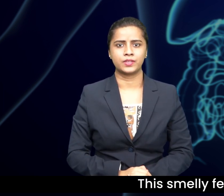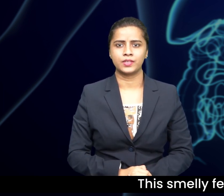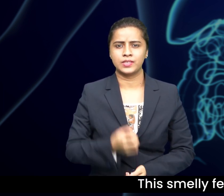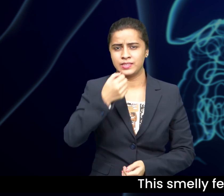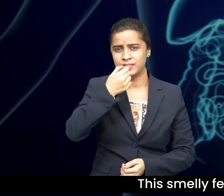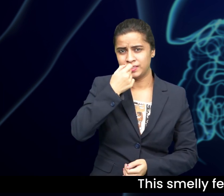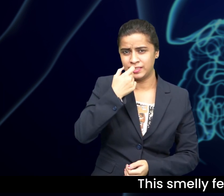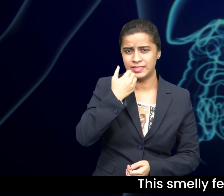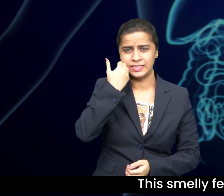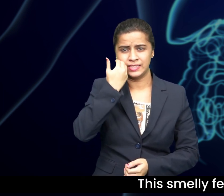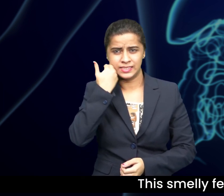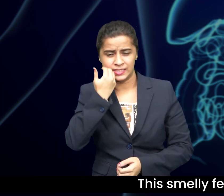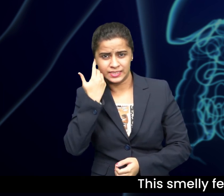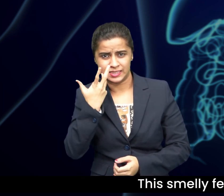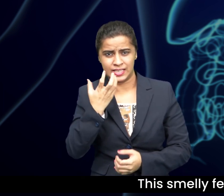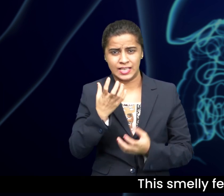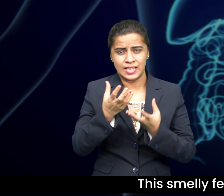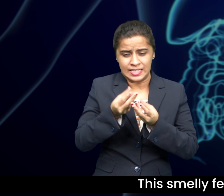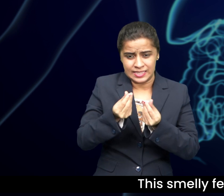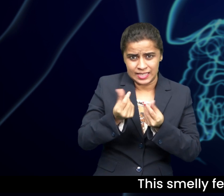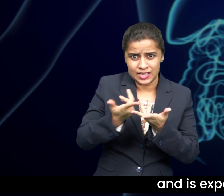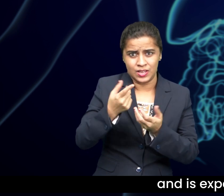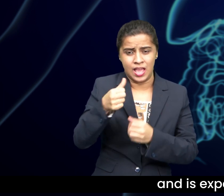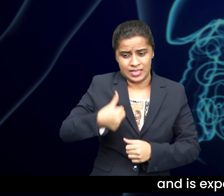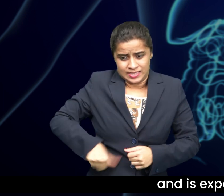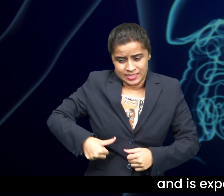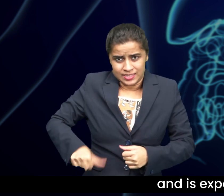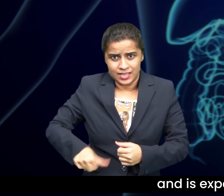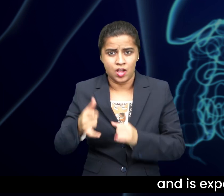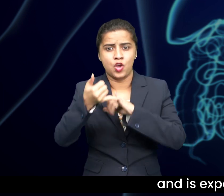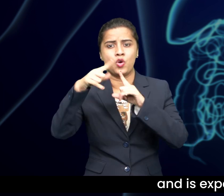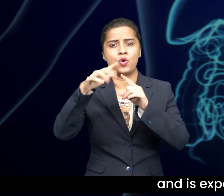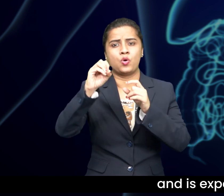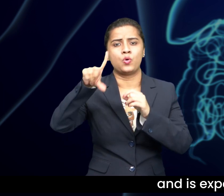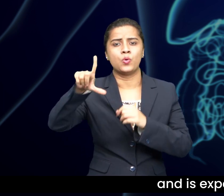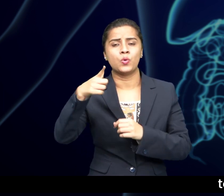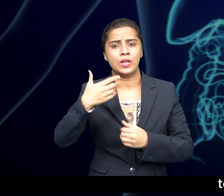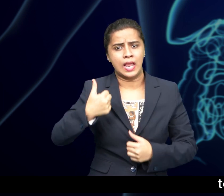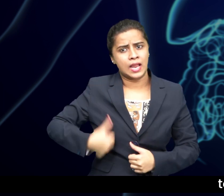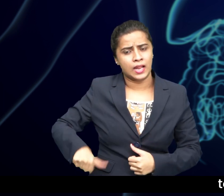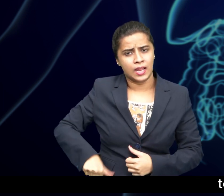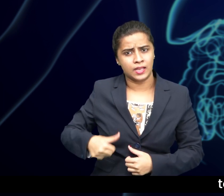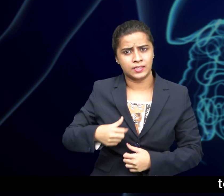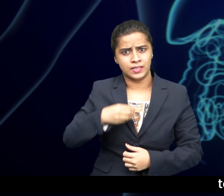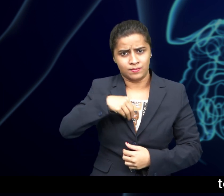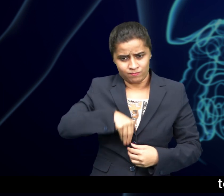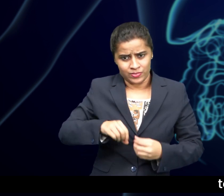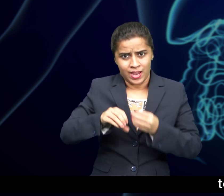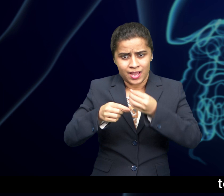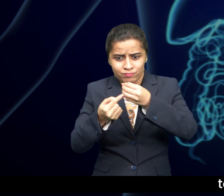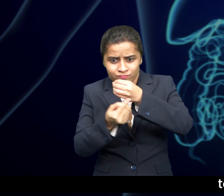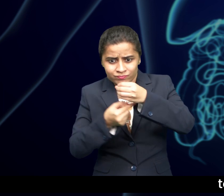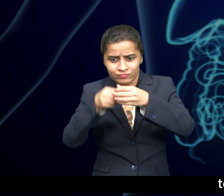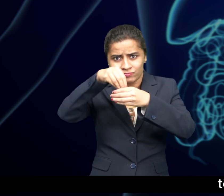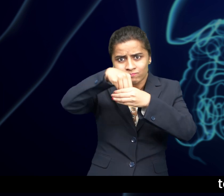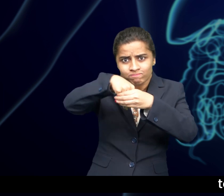This smelly yellowish fecal mass is called stool and is expelled out of the body through the anus.